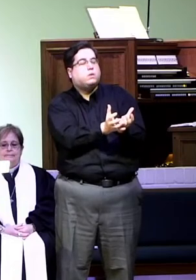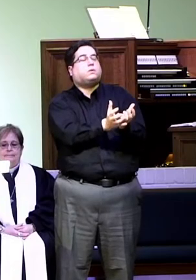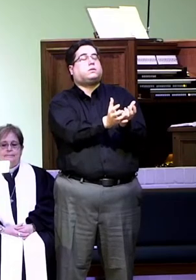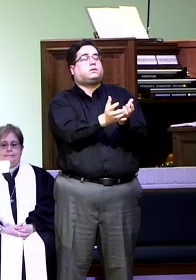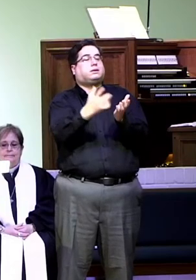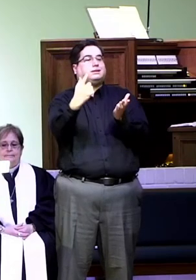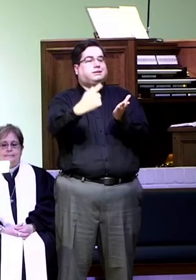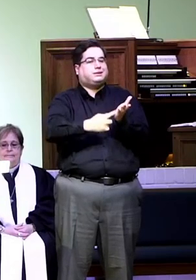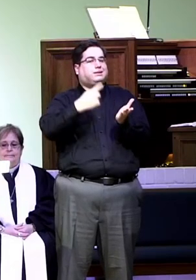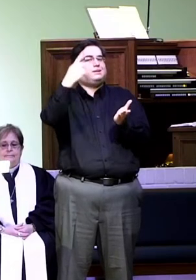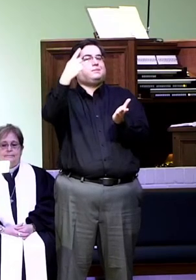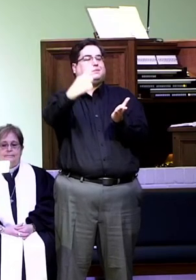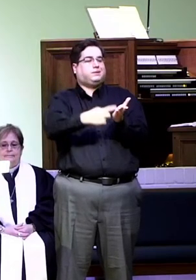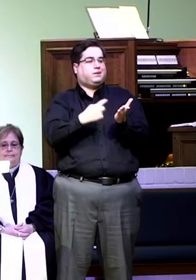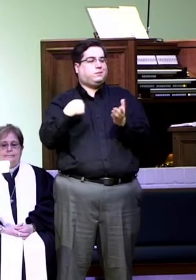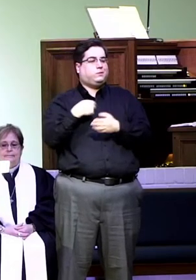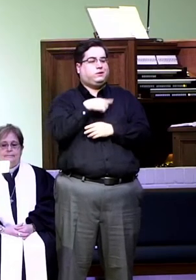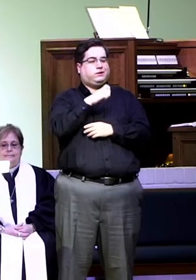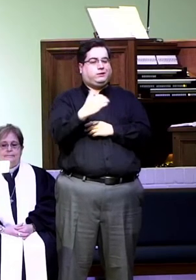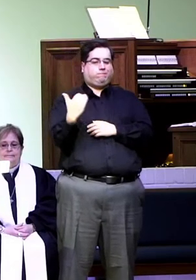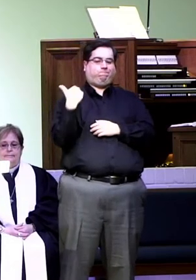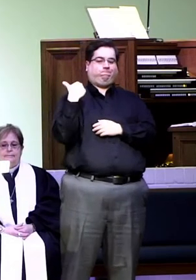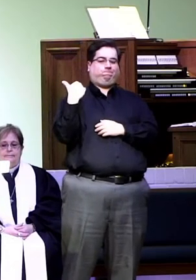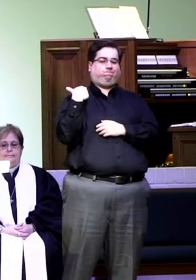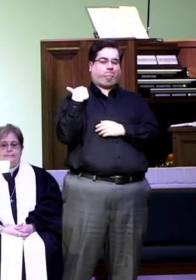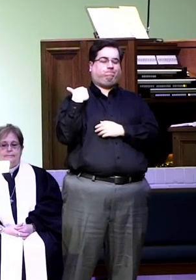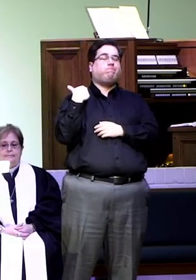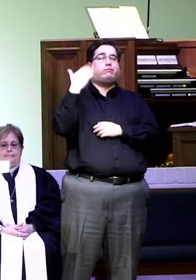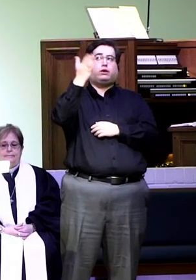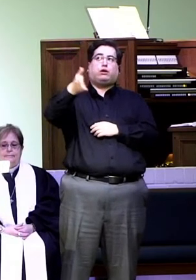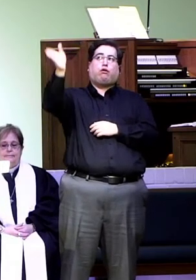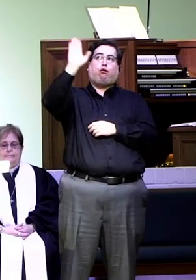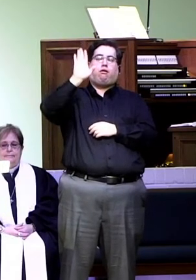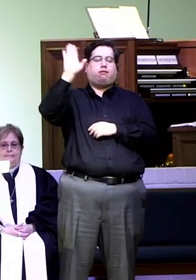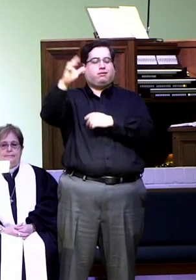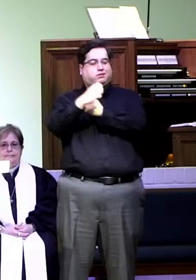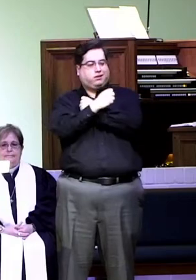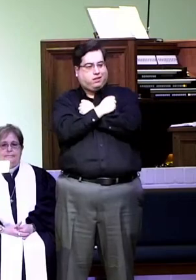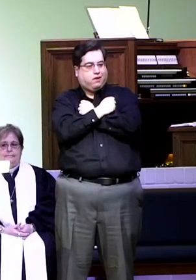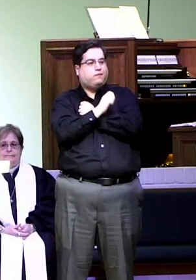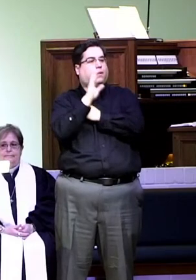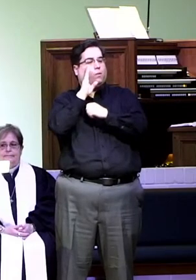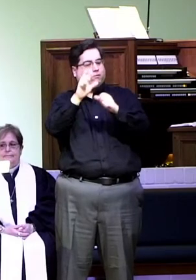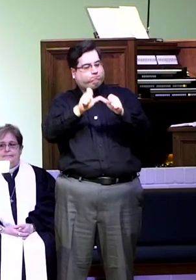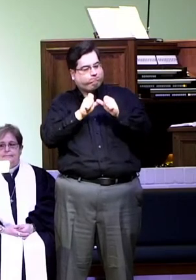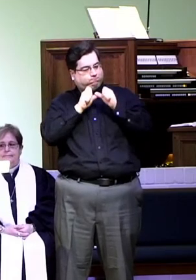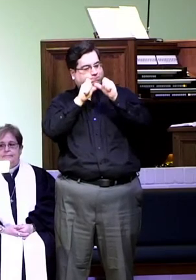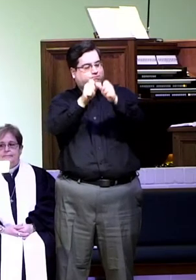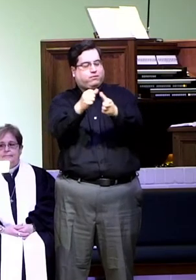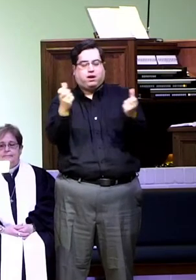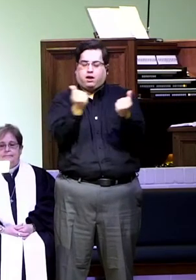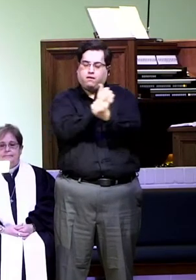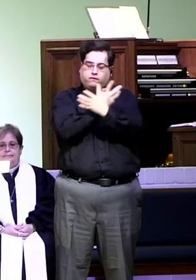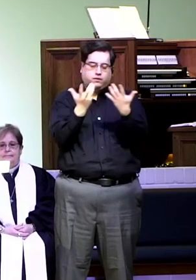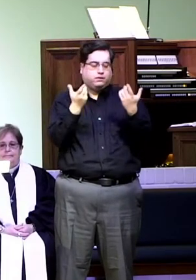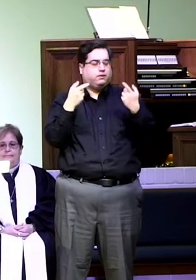sometimes we just need to be reminded that God's love endures all things.